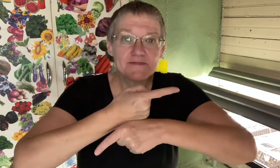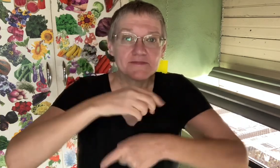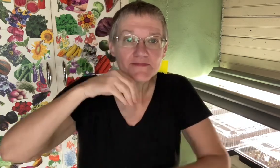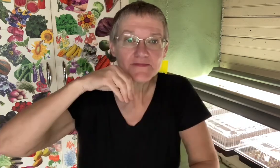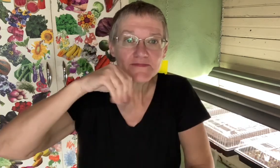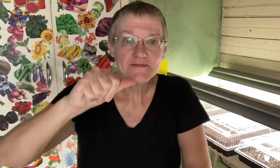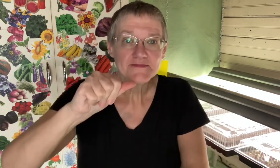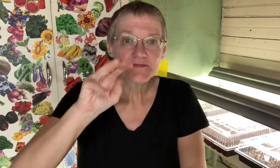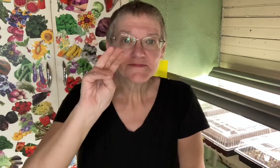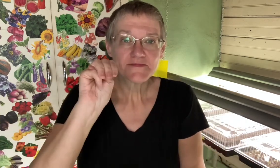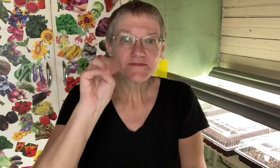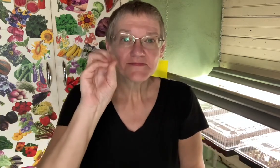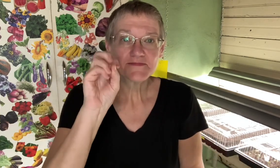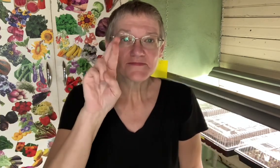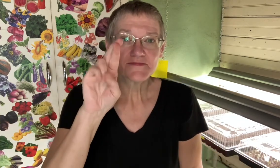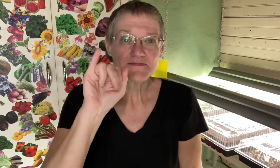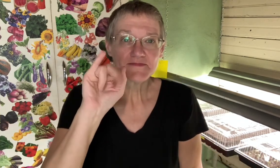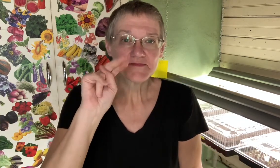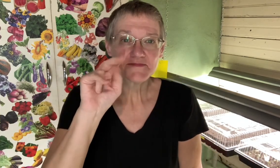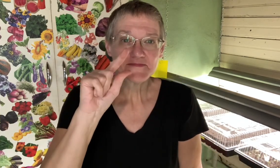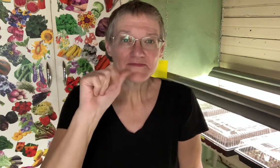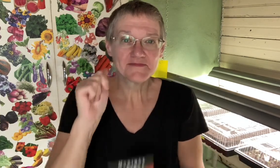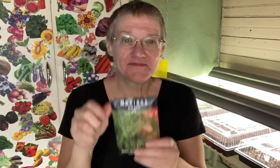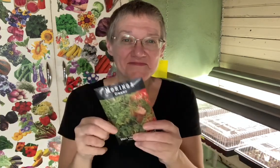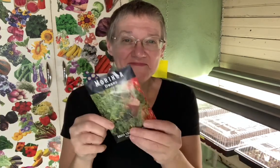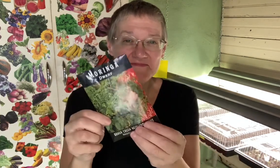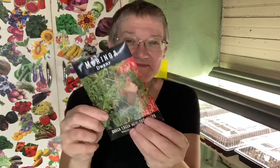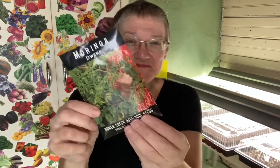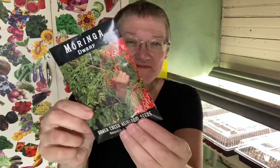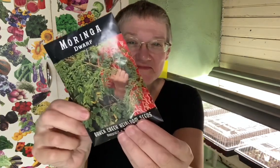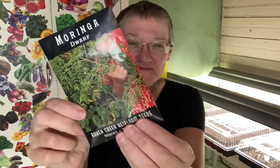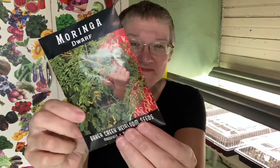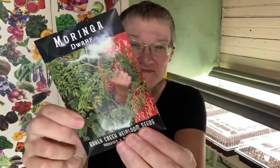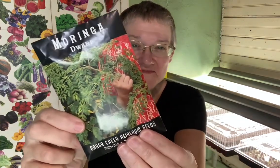Today we're going to start moringa seeds.